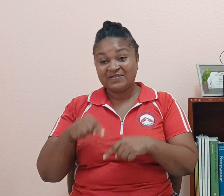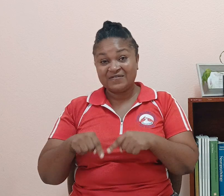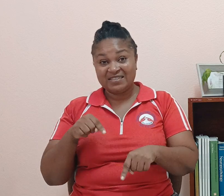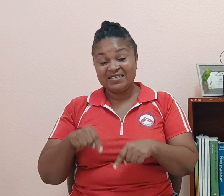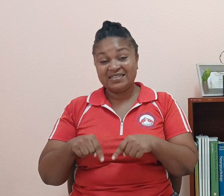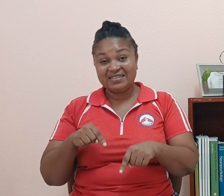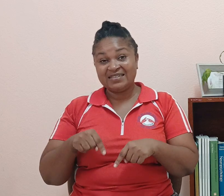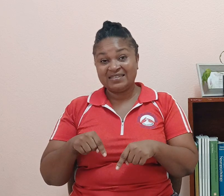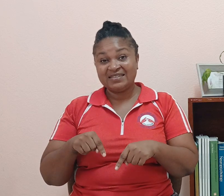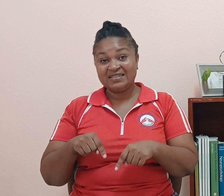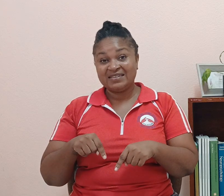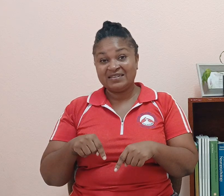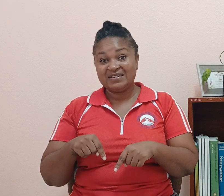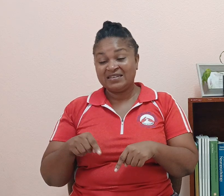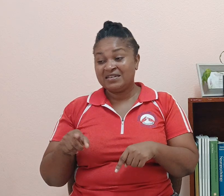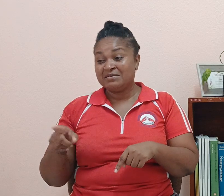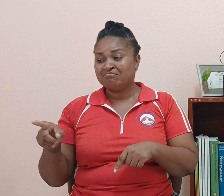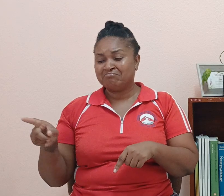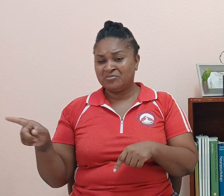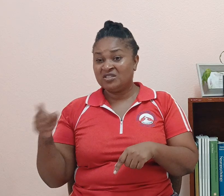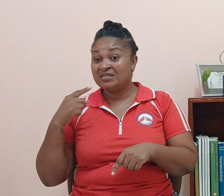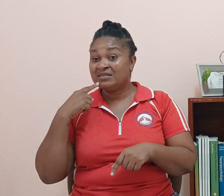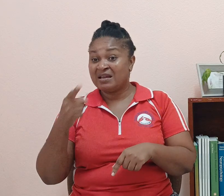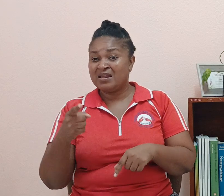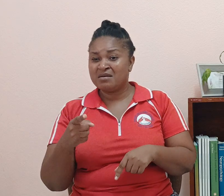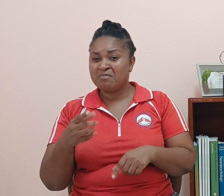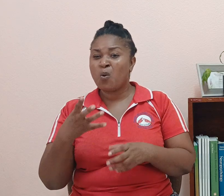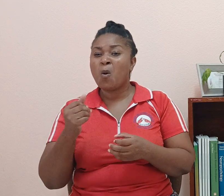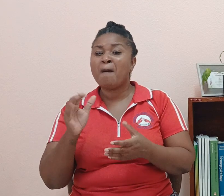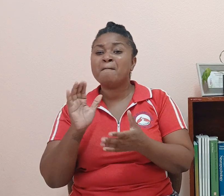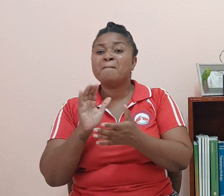she was really telling him that she wanted to marry him.